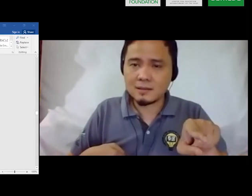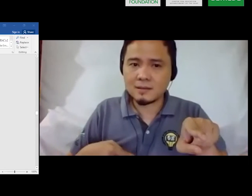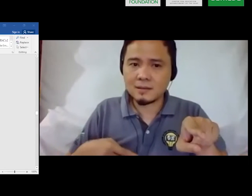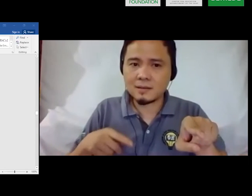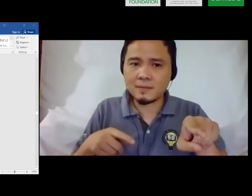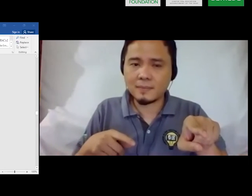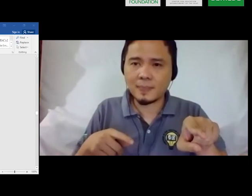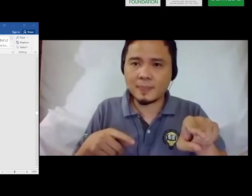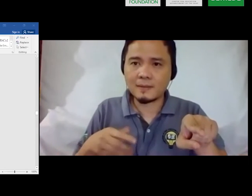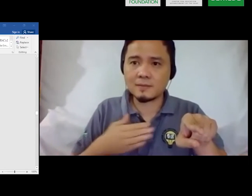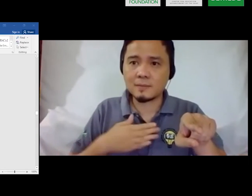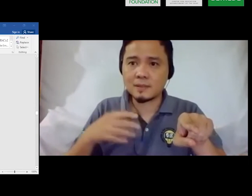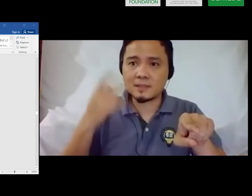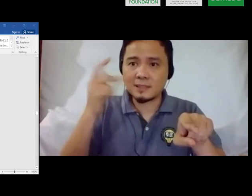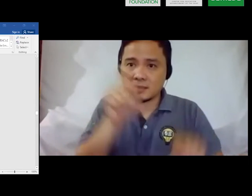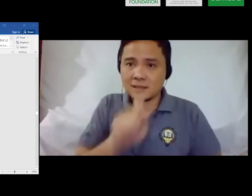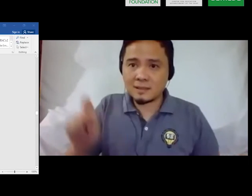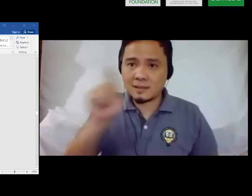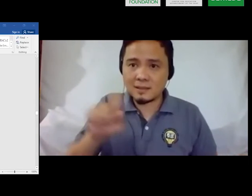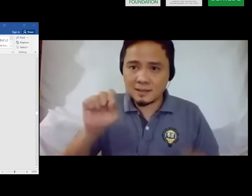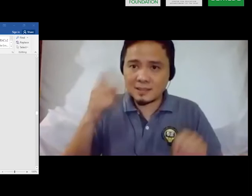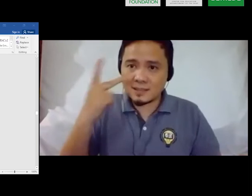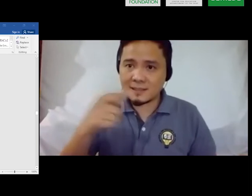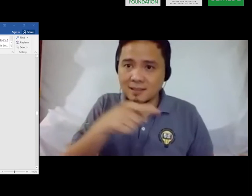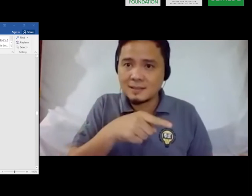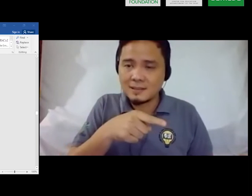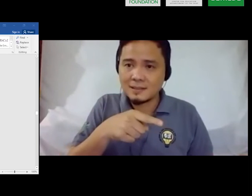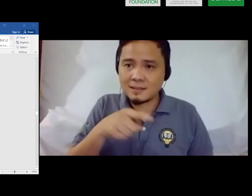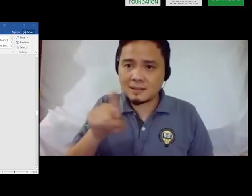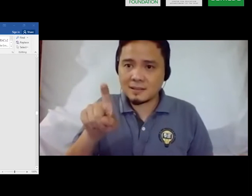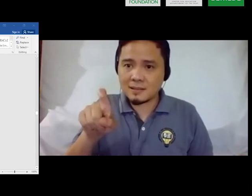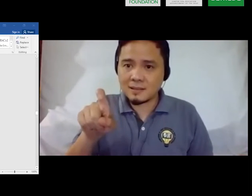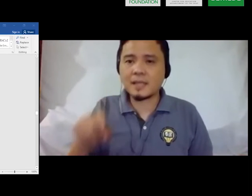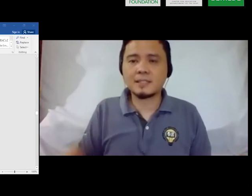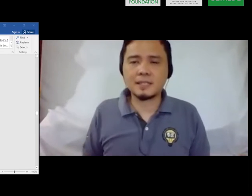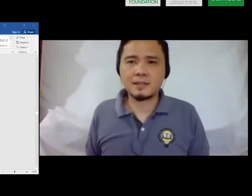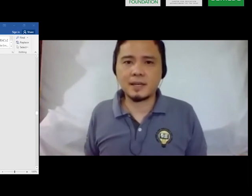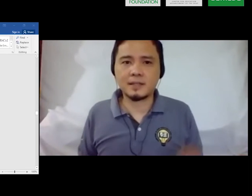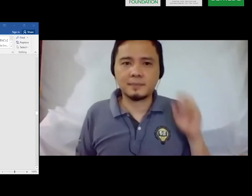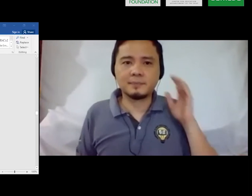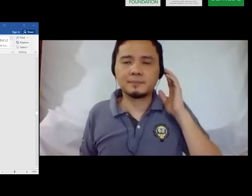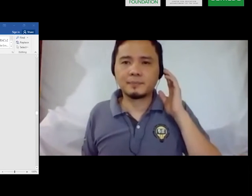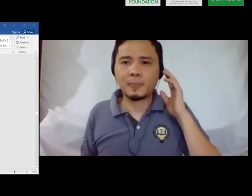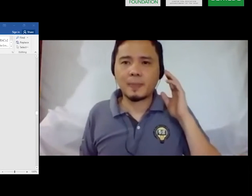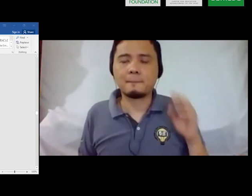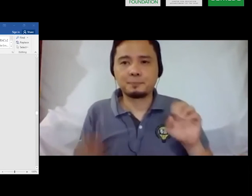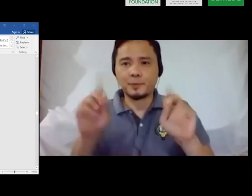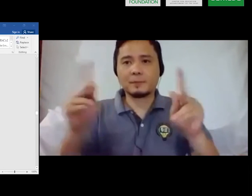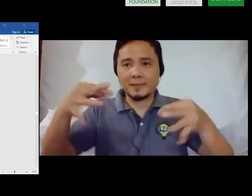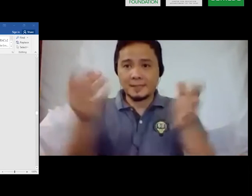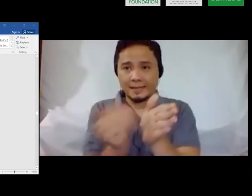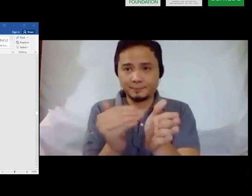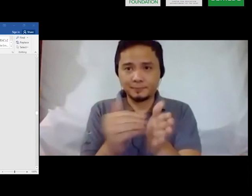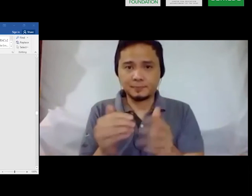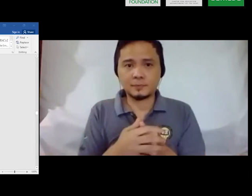I can see my cursor. I don't know if you can see it or not. Can you see it moving? Yes, yes, sir. Yes, sir. Okay. And then